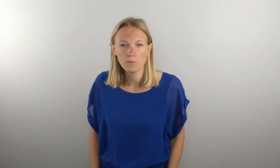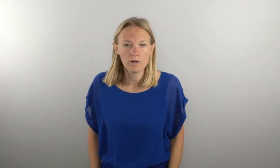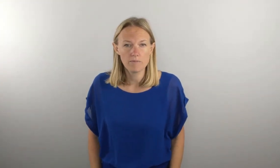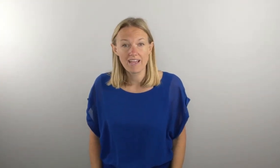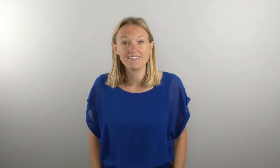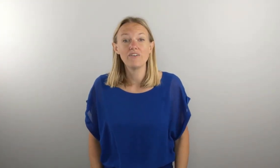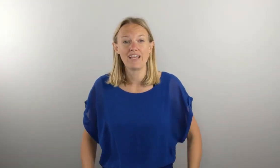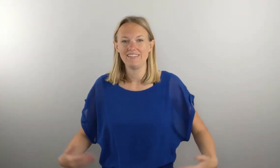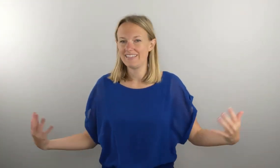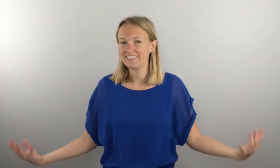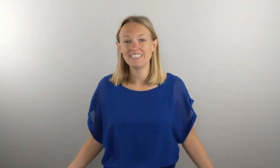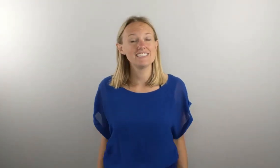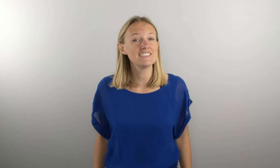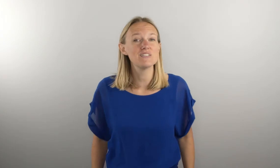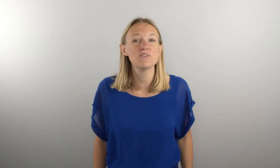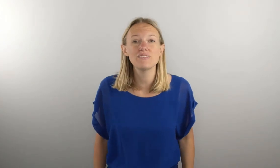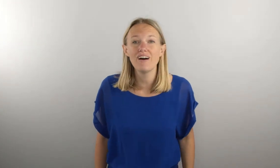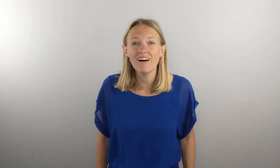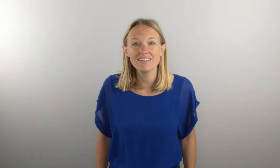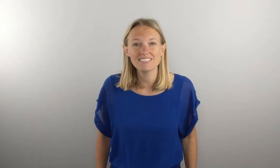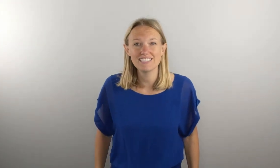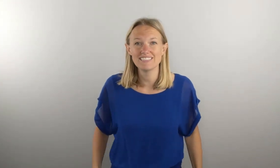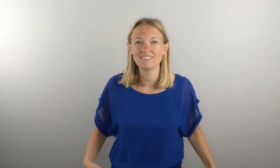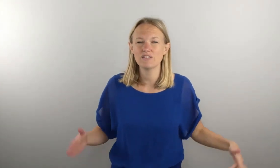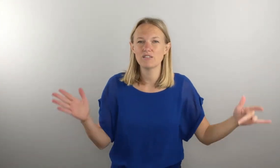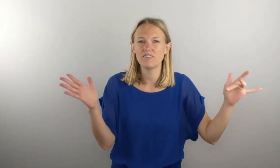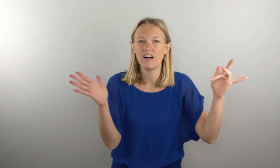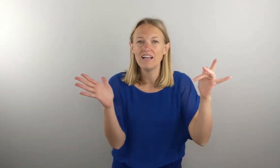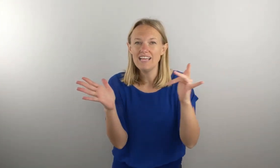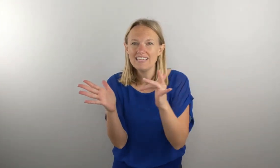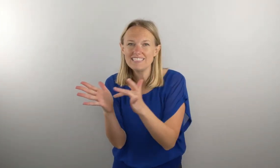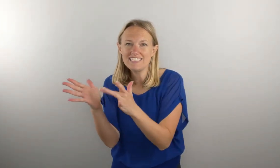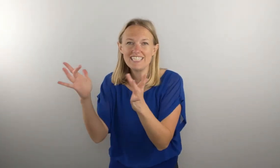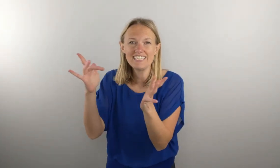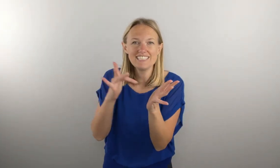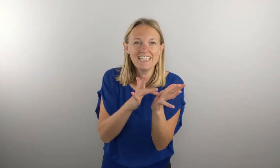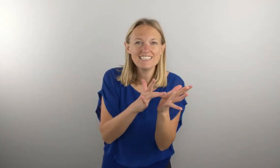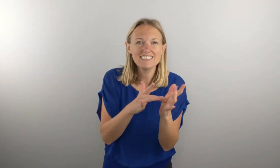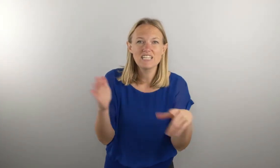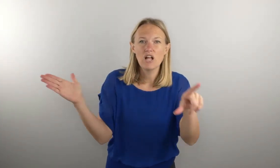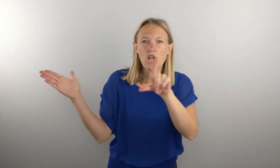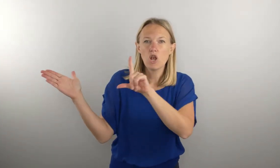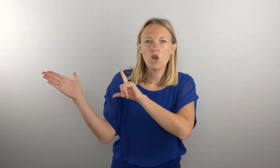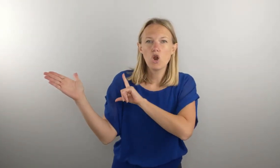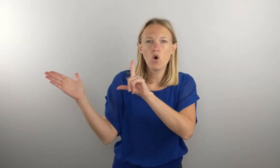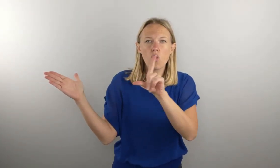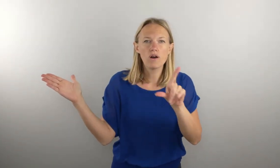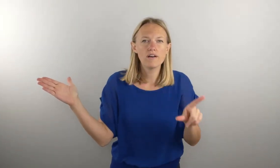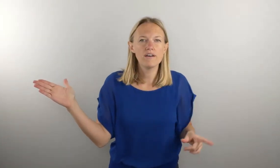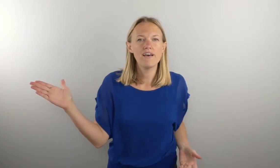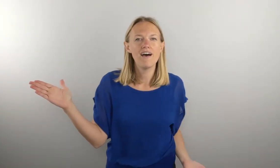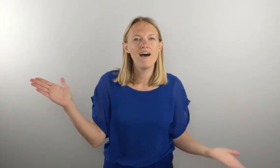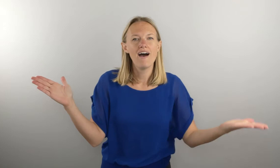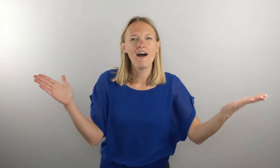where am I at? Okay, and then Jesus, Lord of all, Jesus, Lord of all. Jesus, Lord